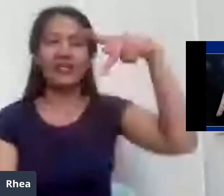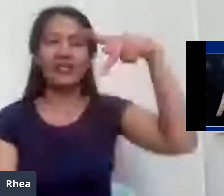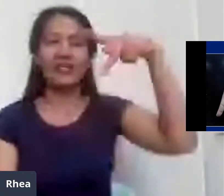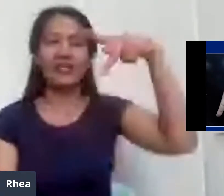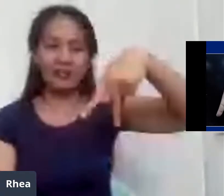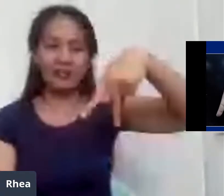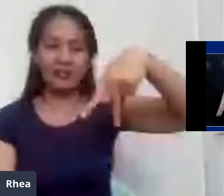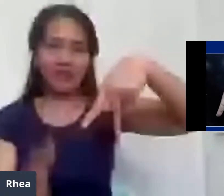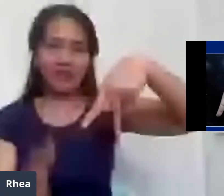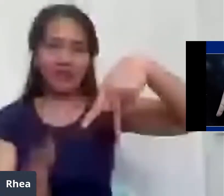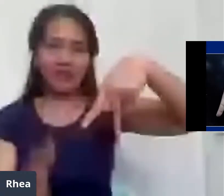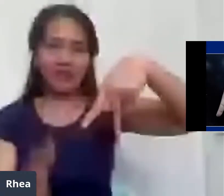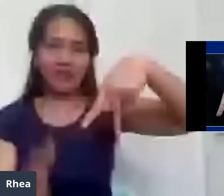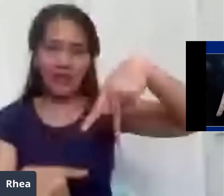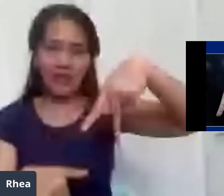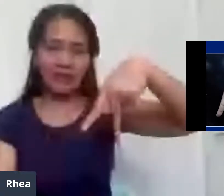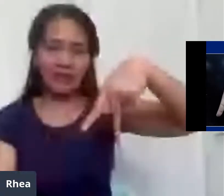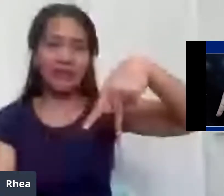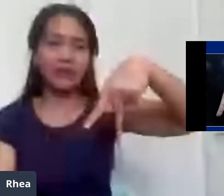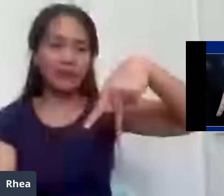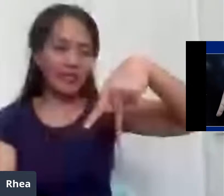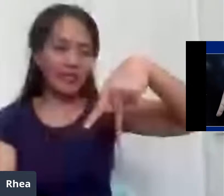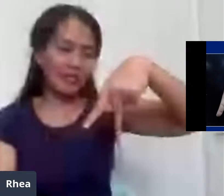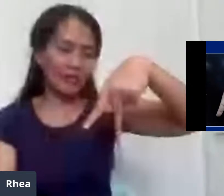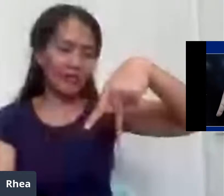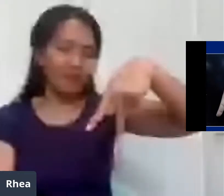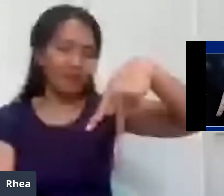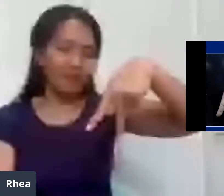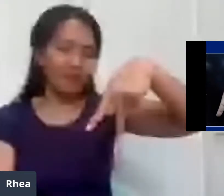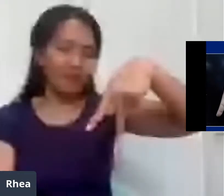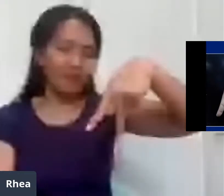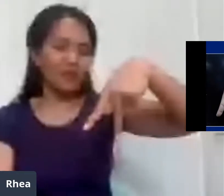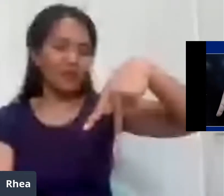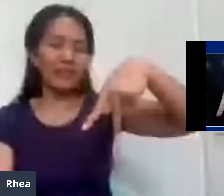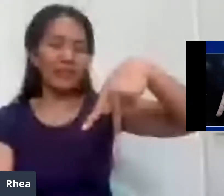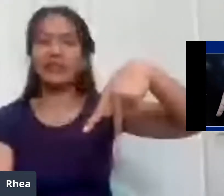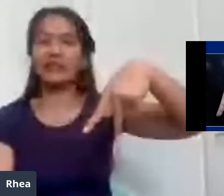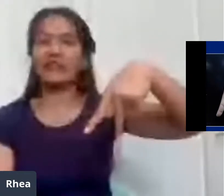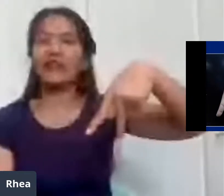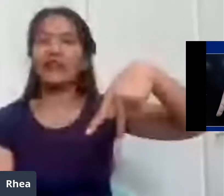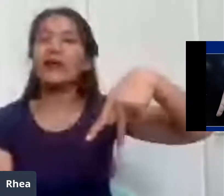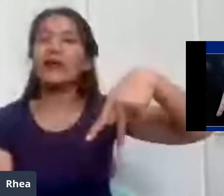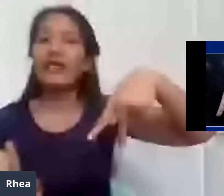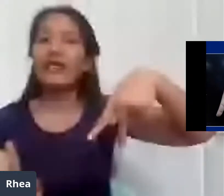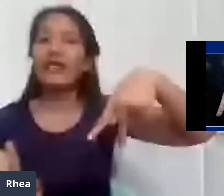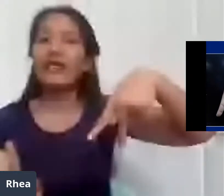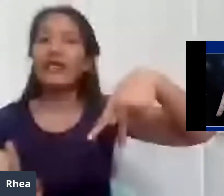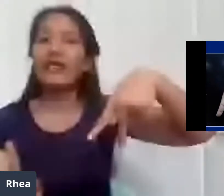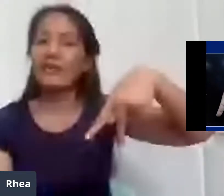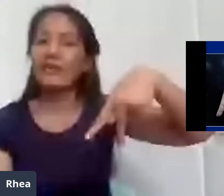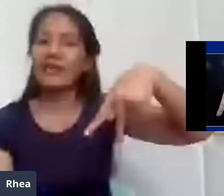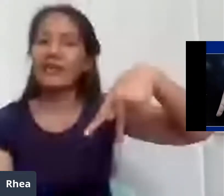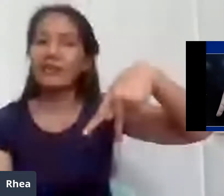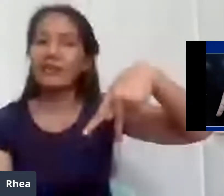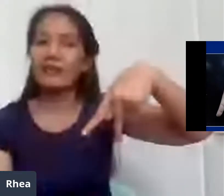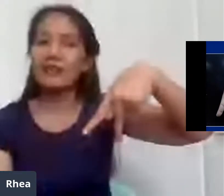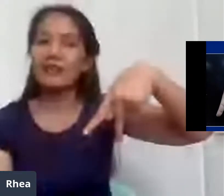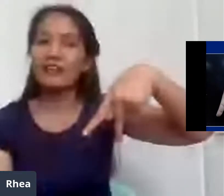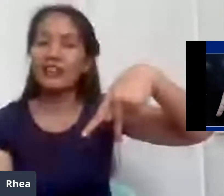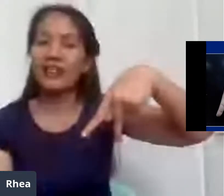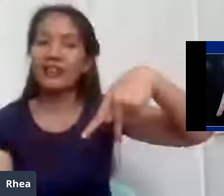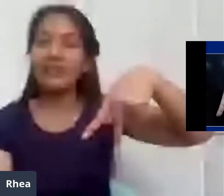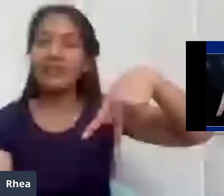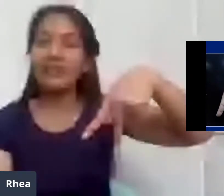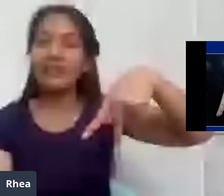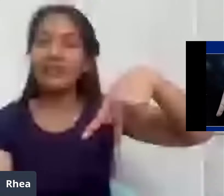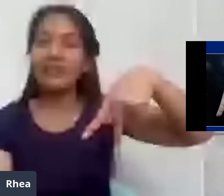standing, the letter K is pointing downward. This is letter P. We could relate that for our very popular